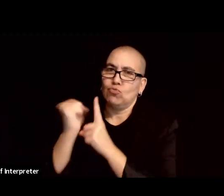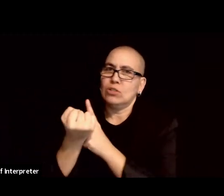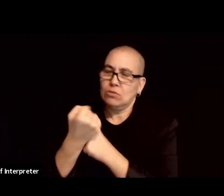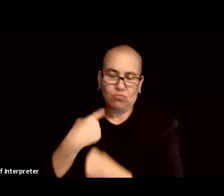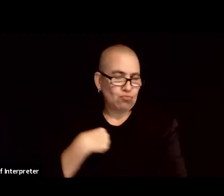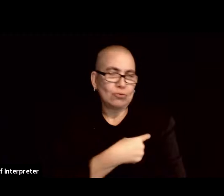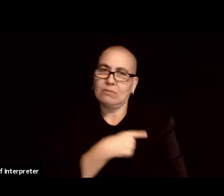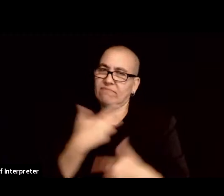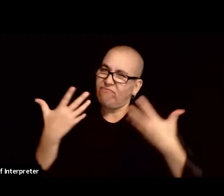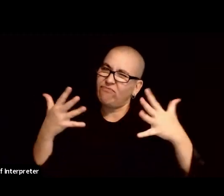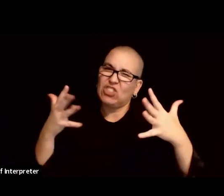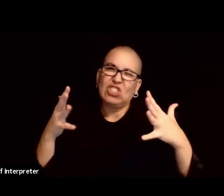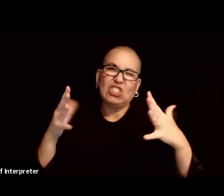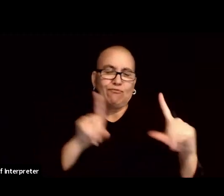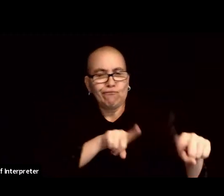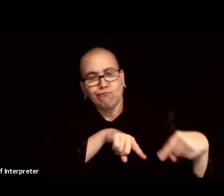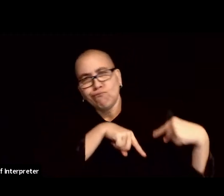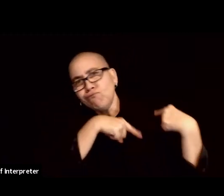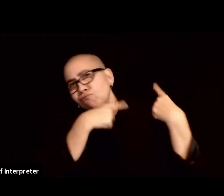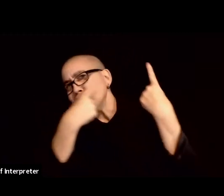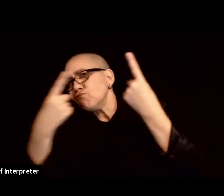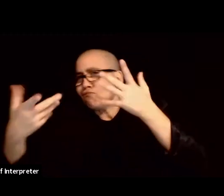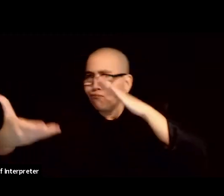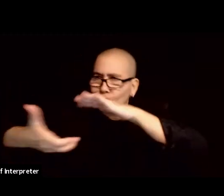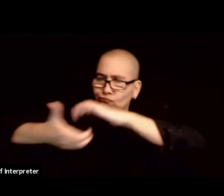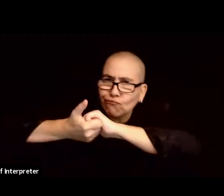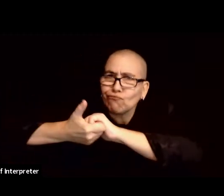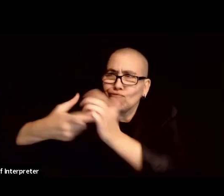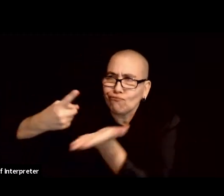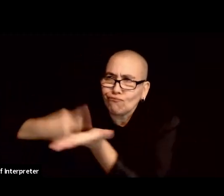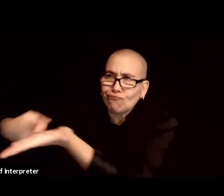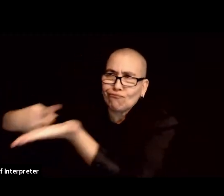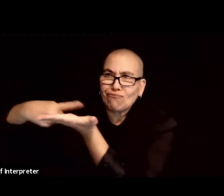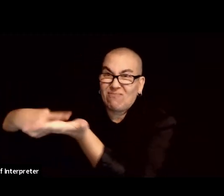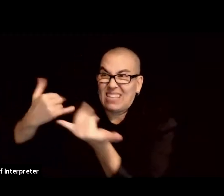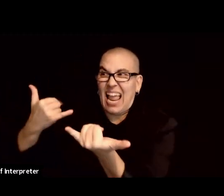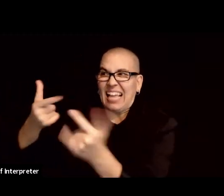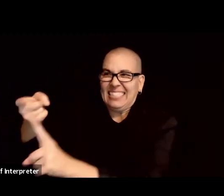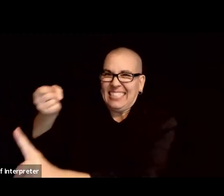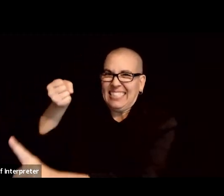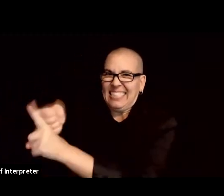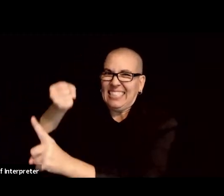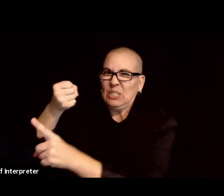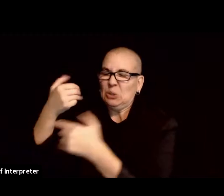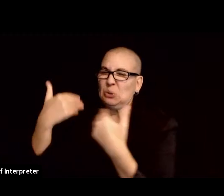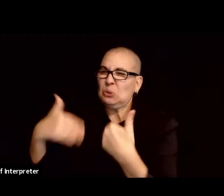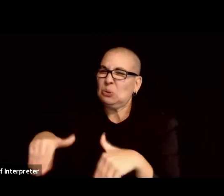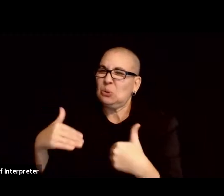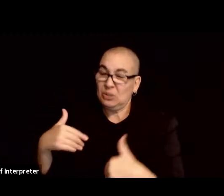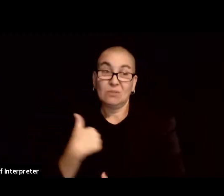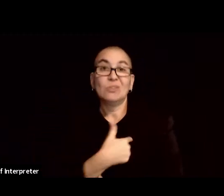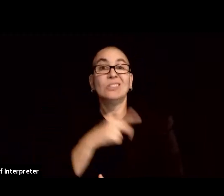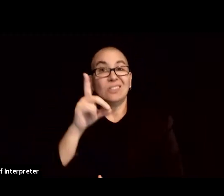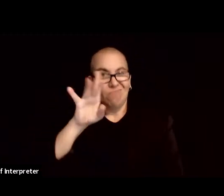really difficult time, they're meeting and discussing the situation every single